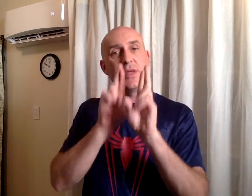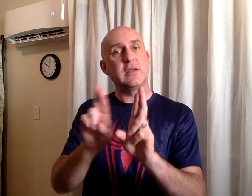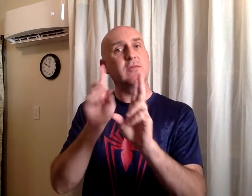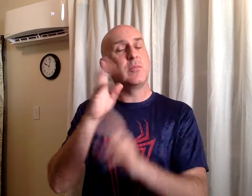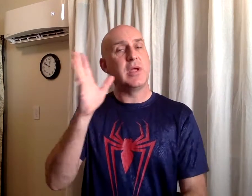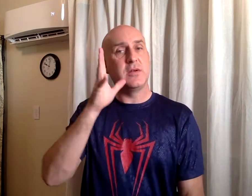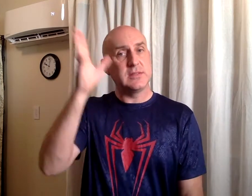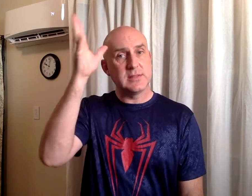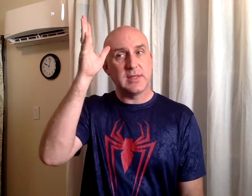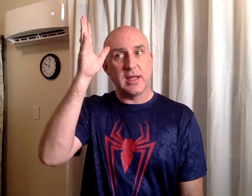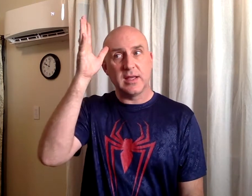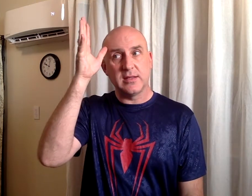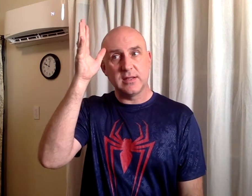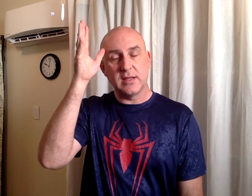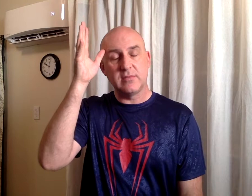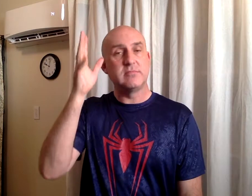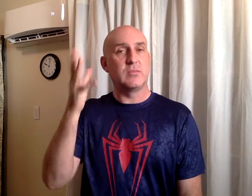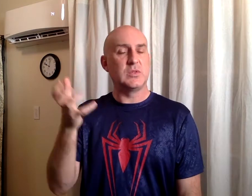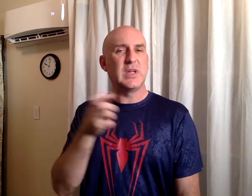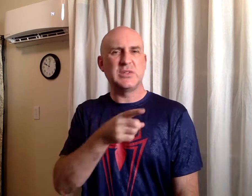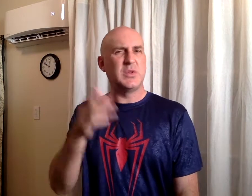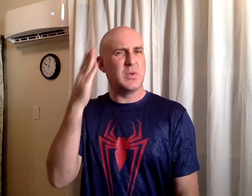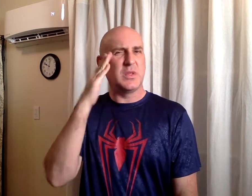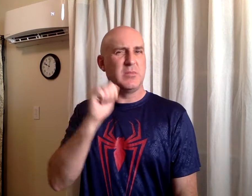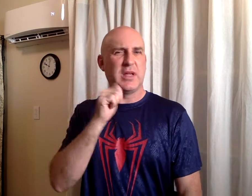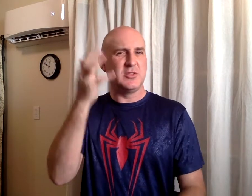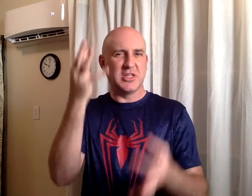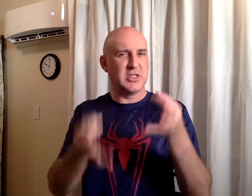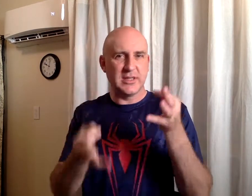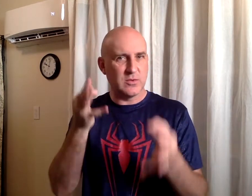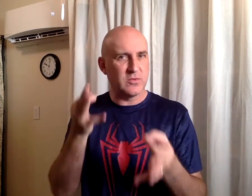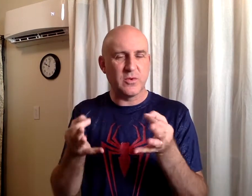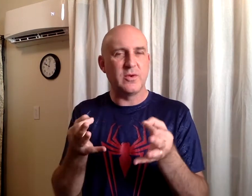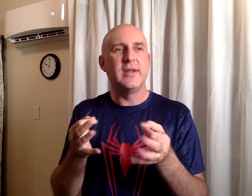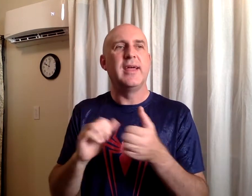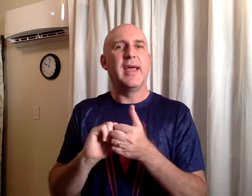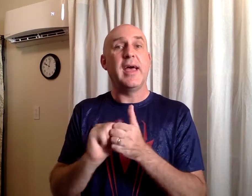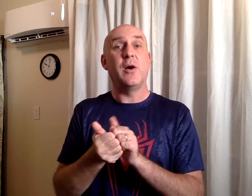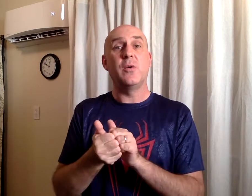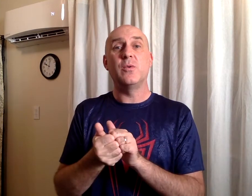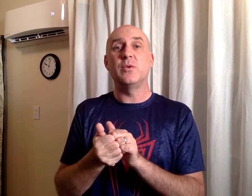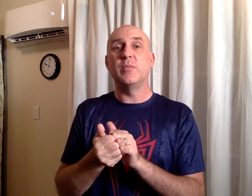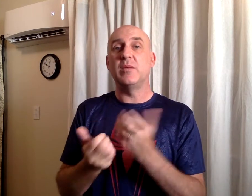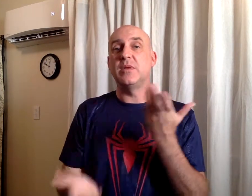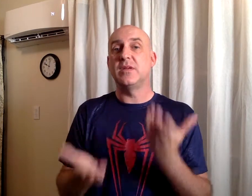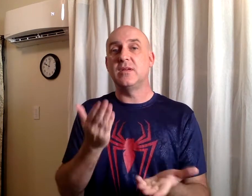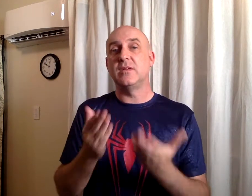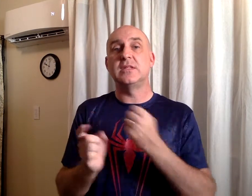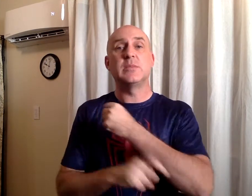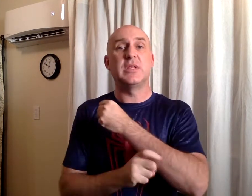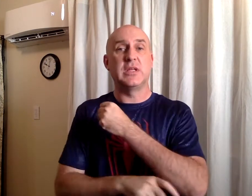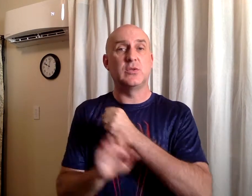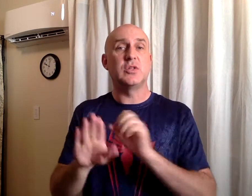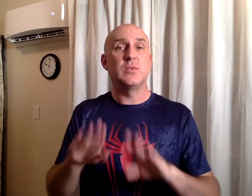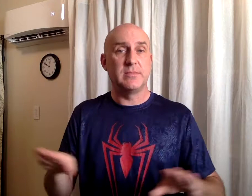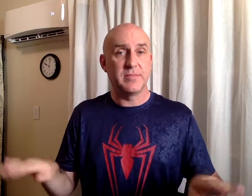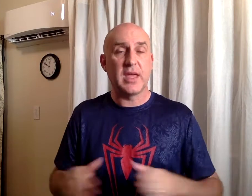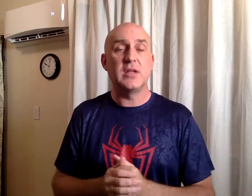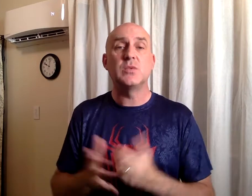respect for parents, and I want you guys to know that I'm not judging you for how you might be disciplining your children. Okay, I just want